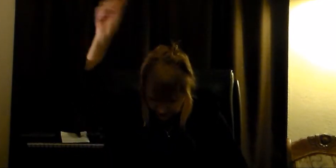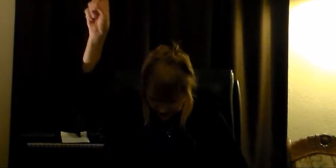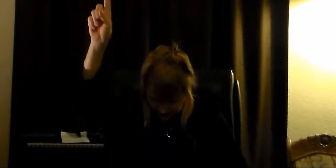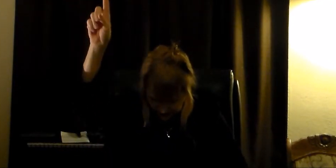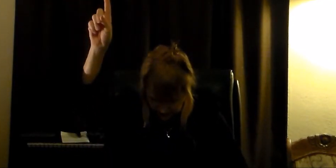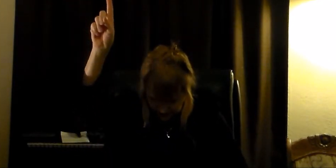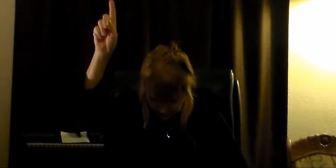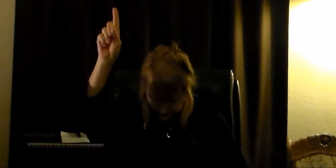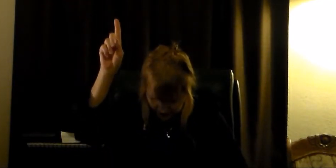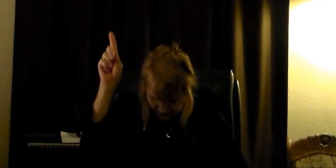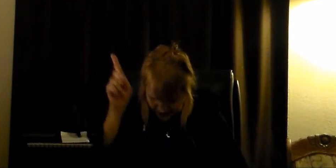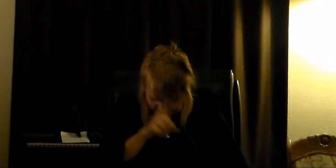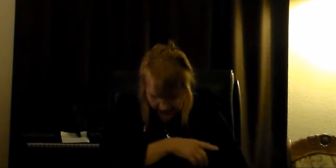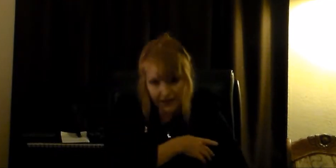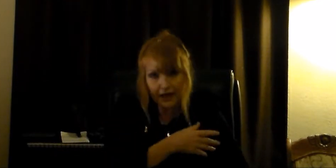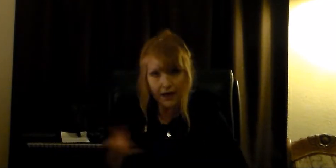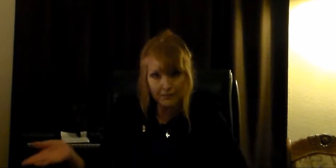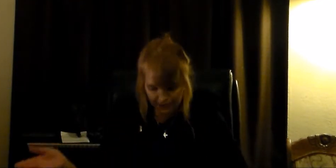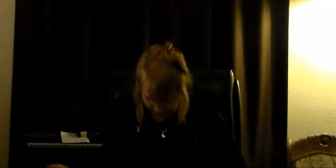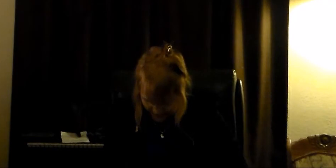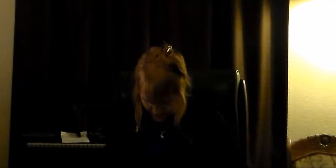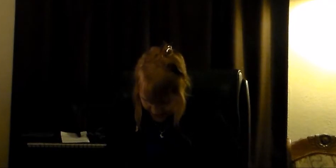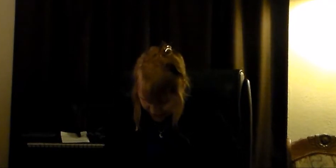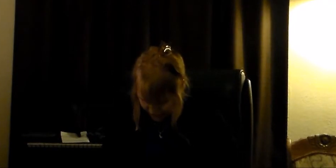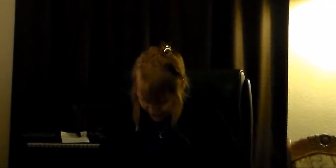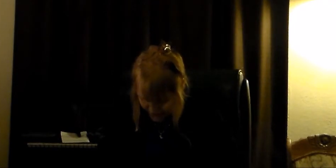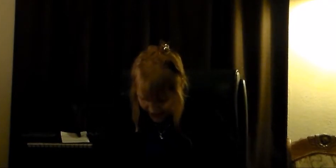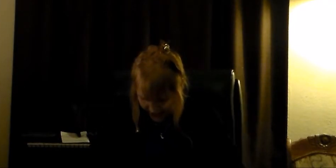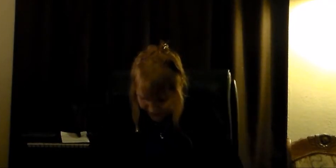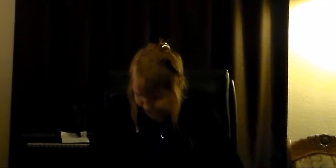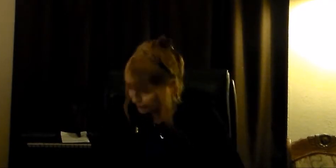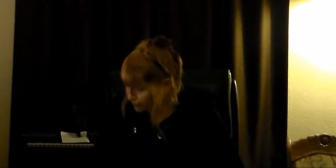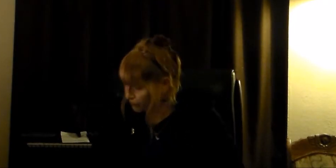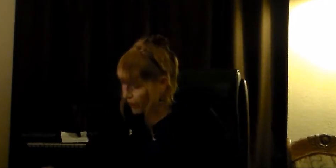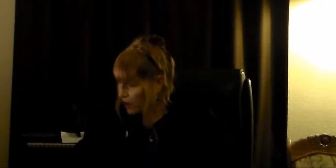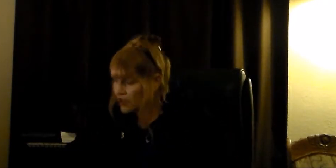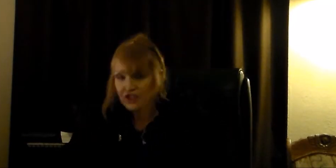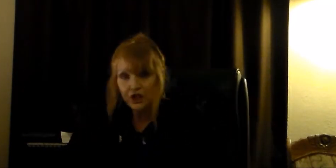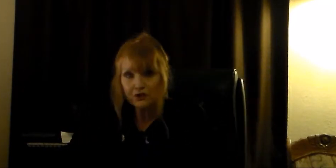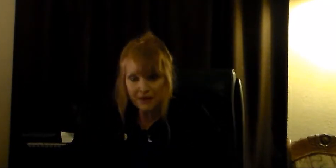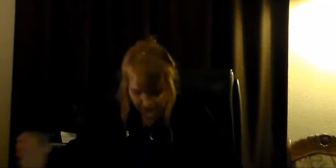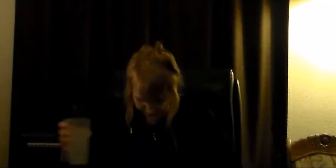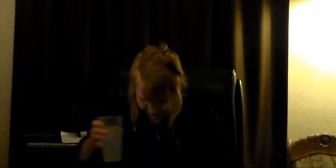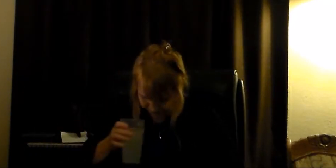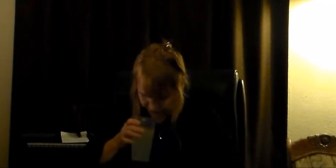with Him and live forever in His kingdom. Amen, amen. So remember that. Excuse me.